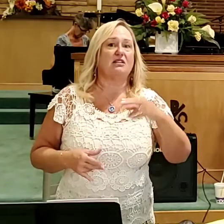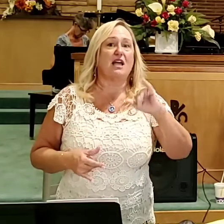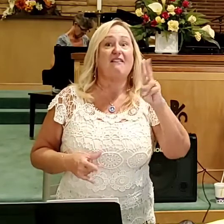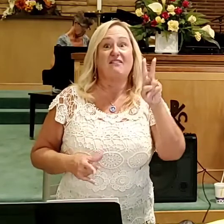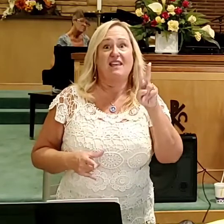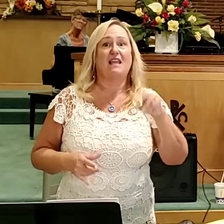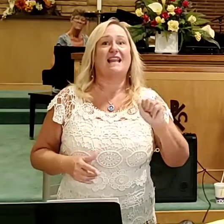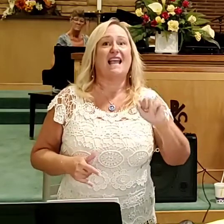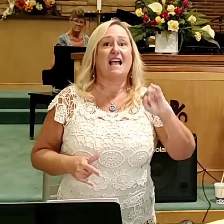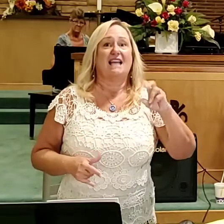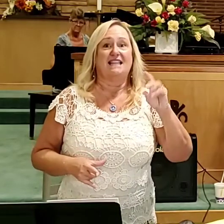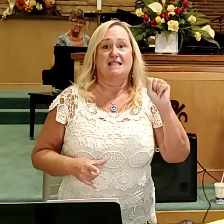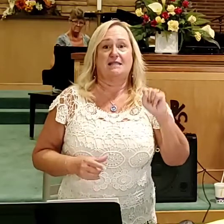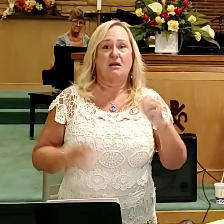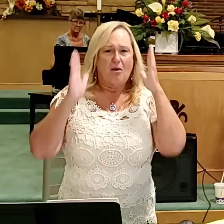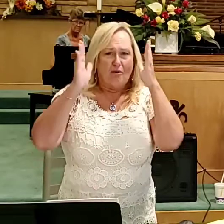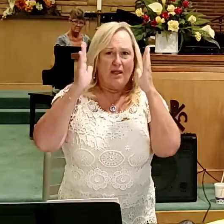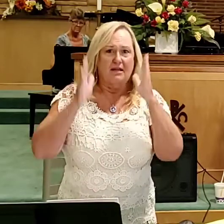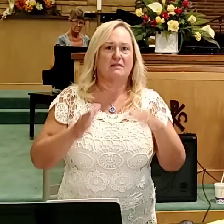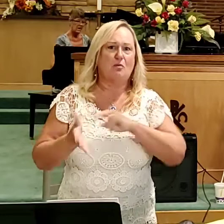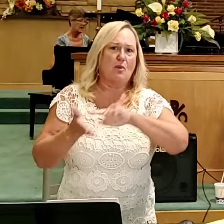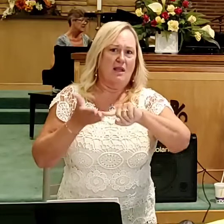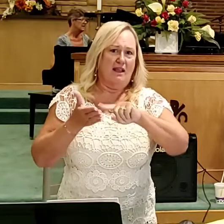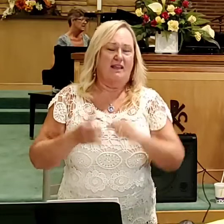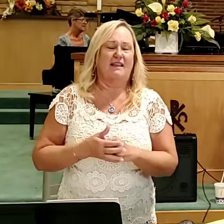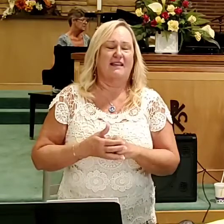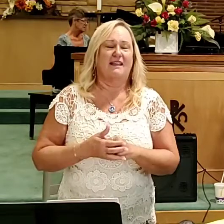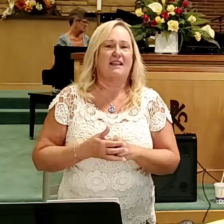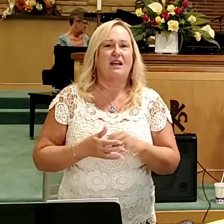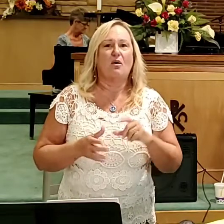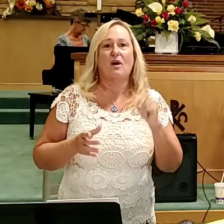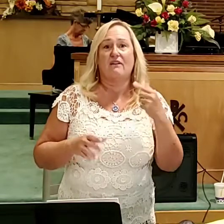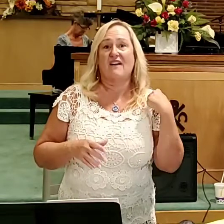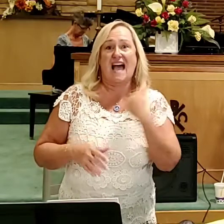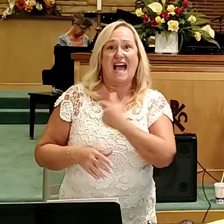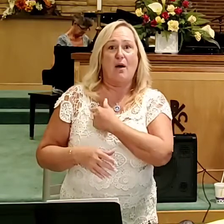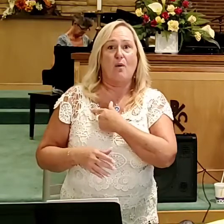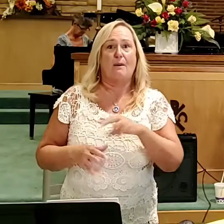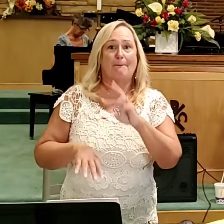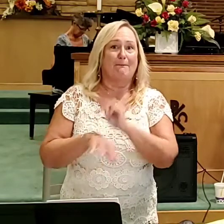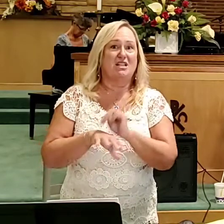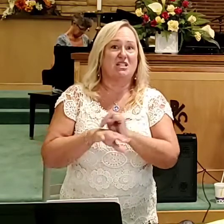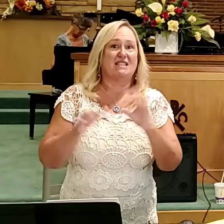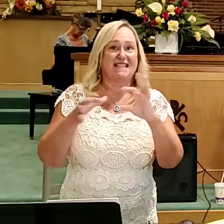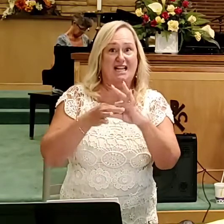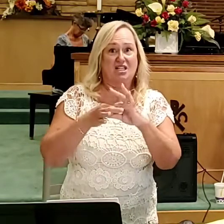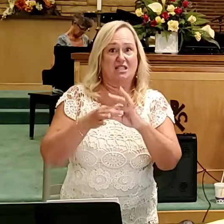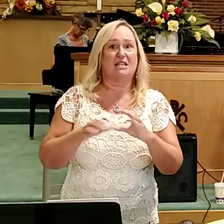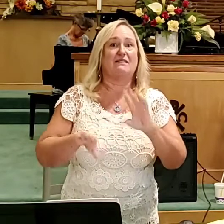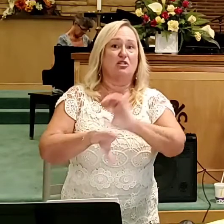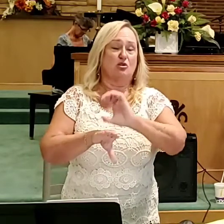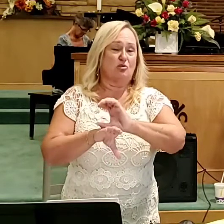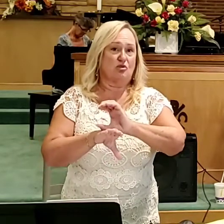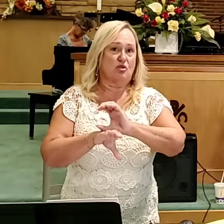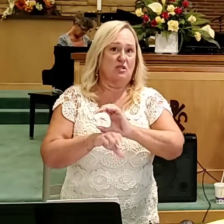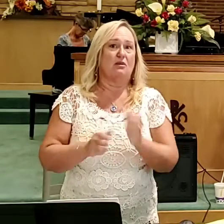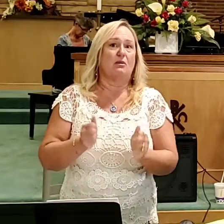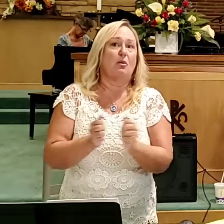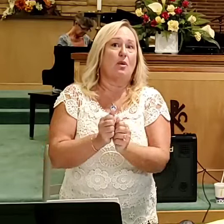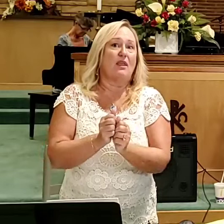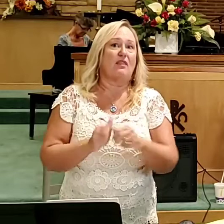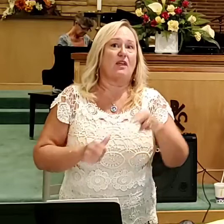and AIDS Awareness Week. And one of our mission connections as a church is with